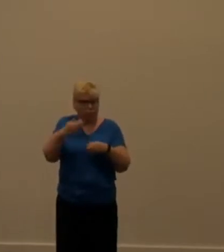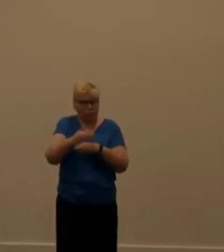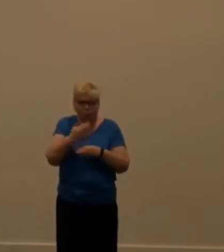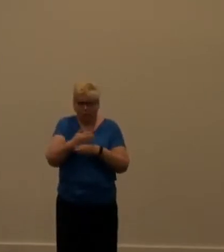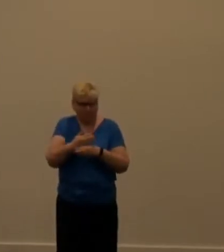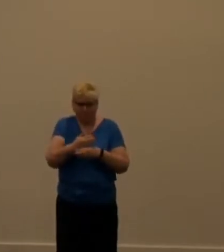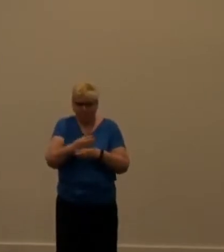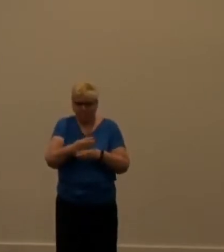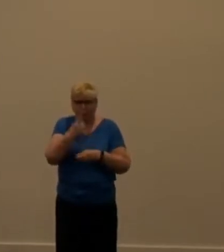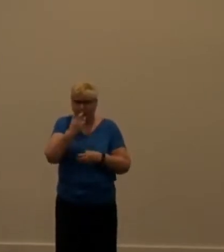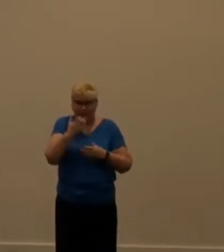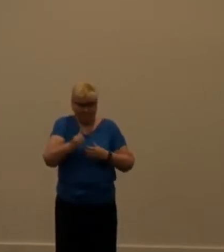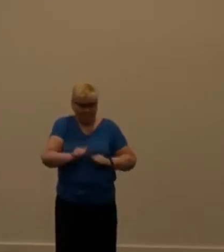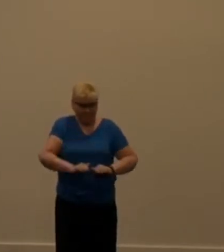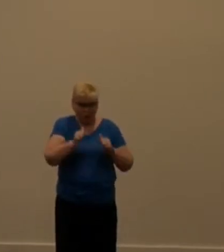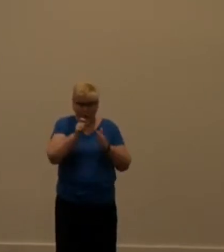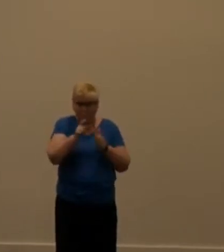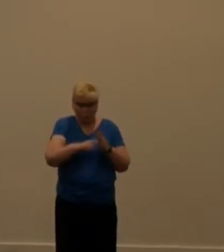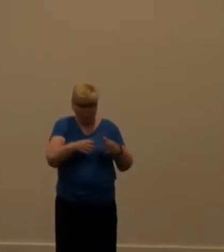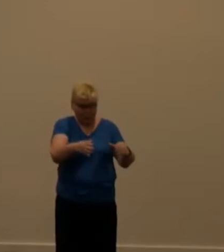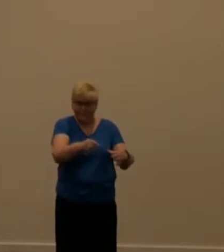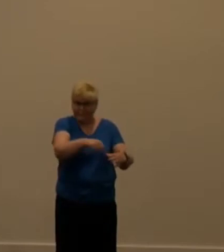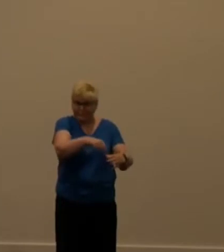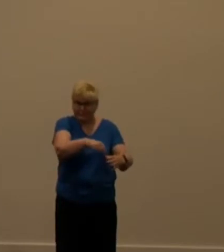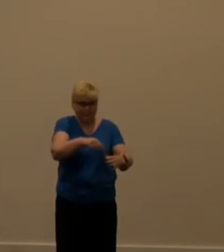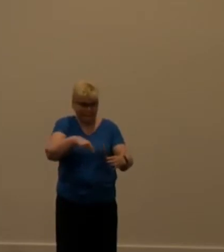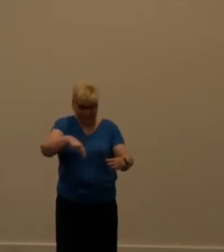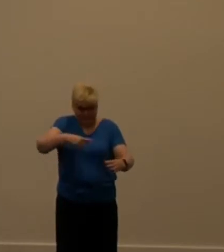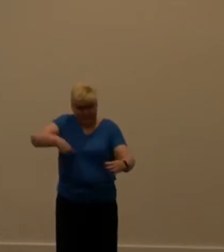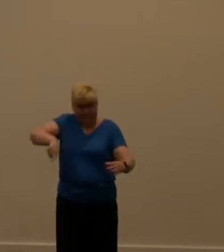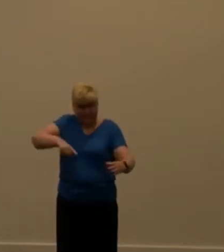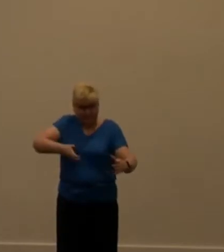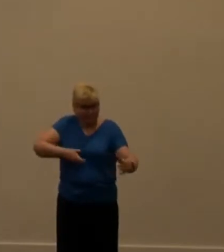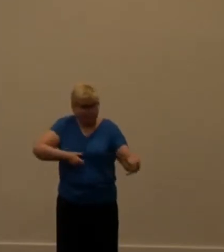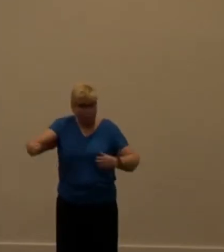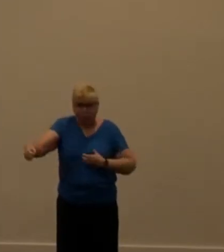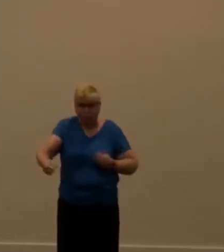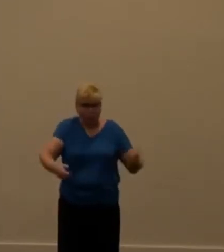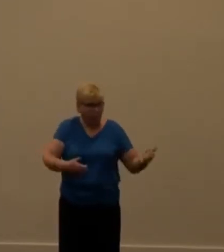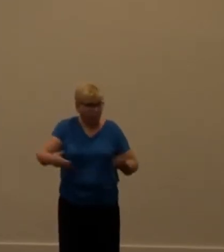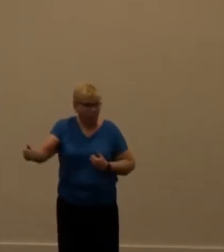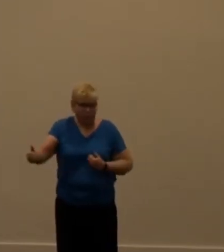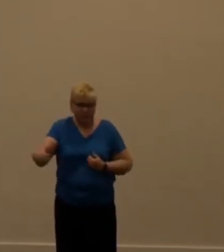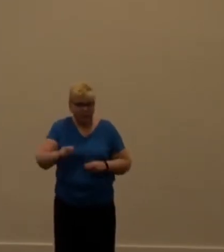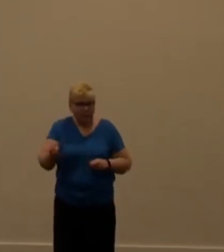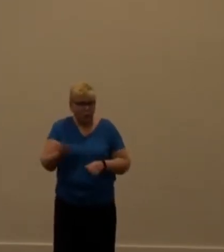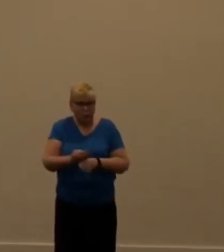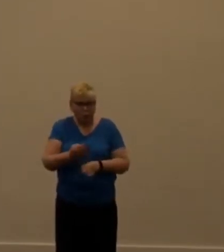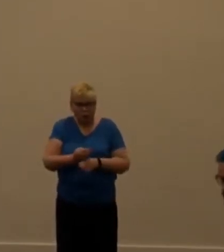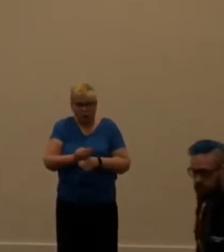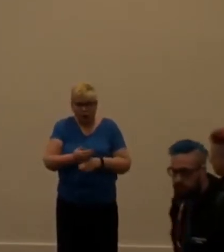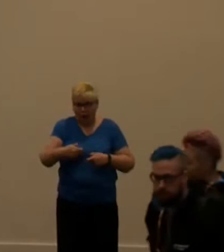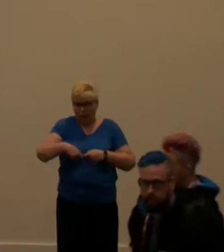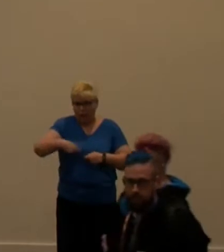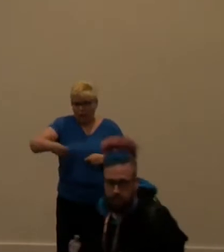have a great project you have, but if people are dragging you in different directions, it's not going to work. It's going to drag out, it's going to go